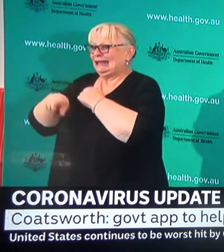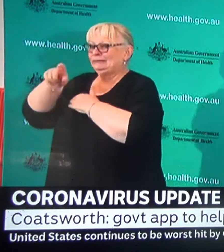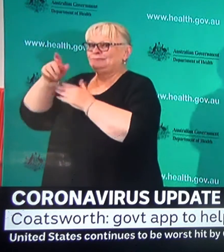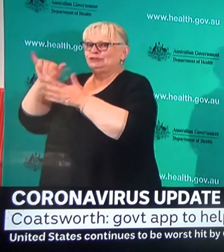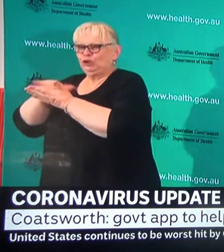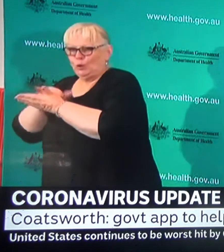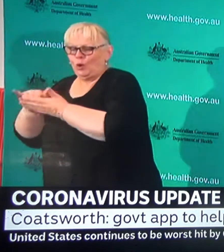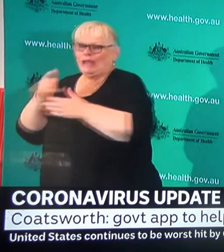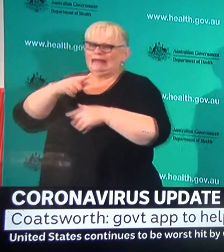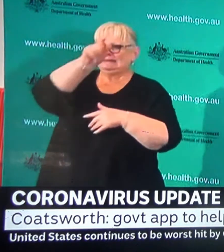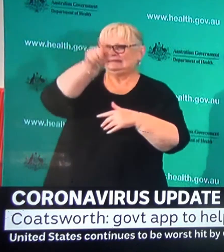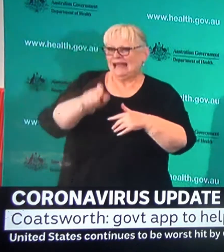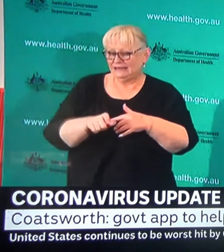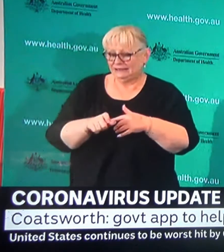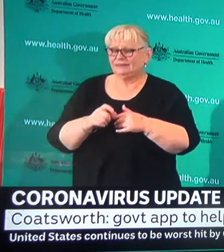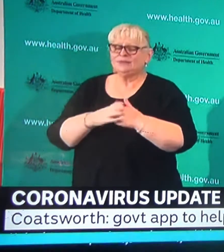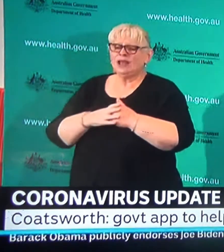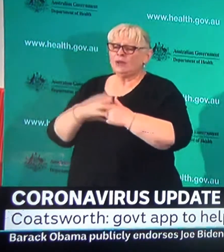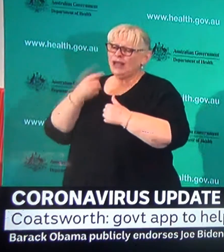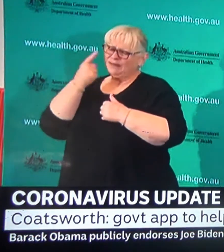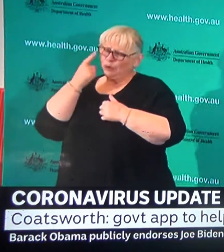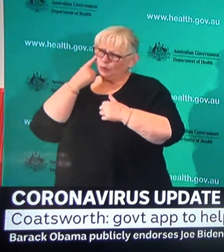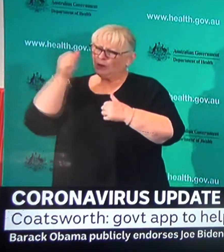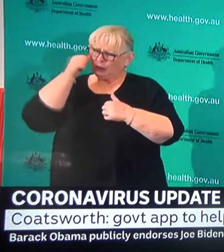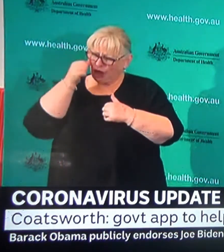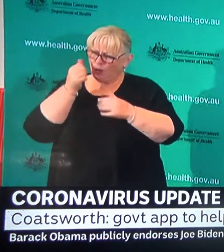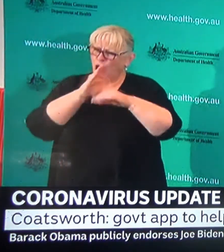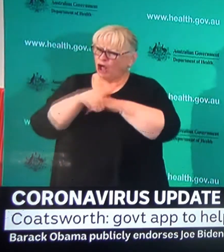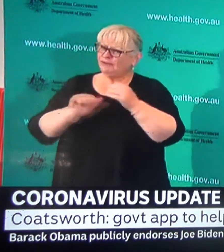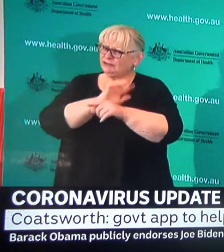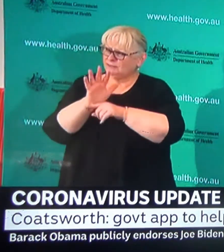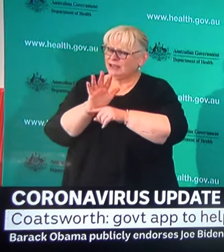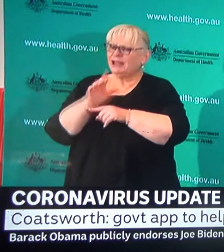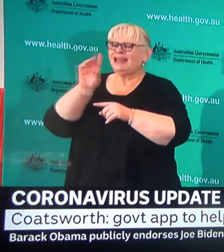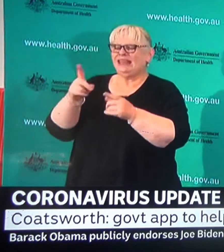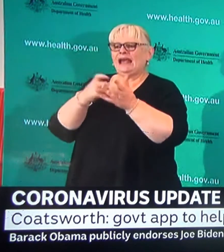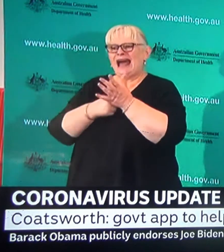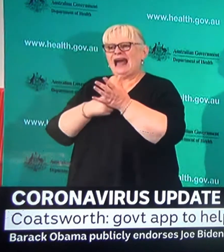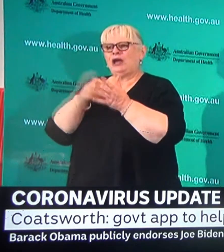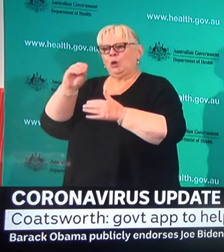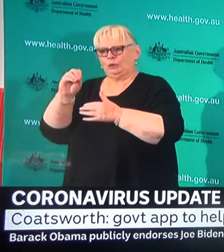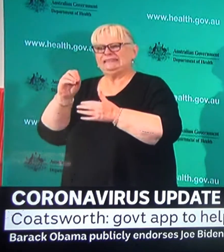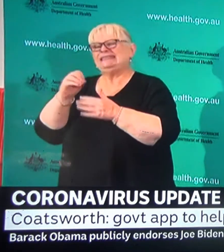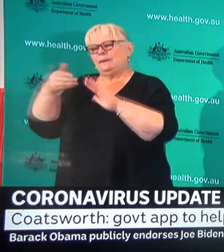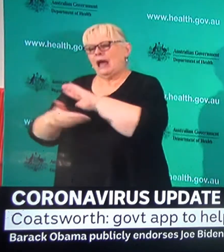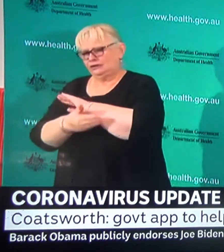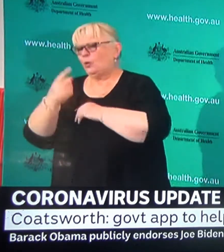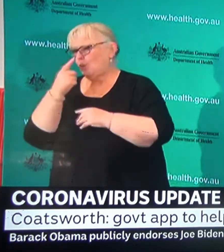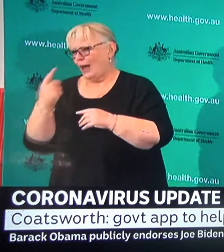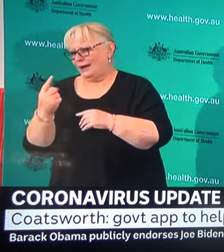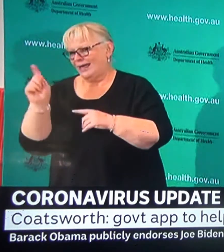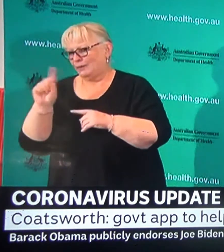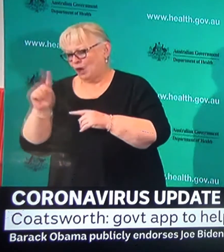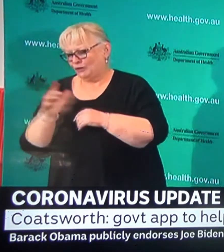about the behaviour of the virus at the moment, the R0 is likely below 1, but that is being determined, and one of